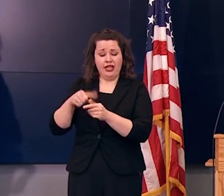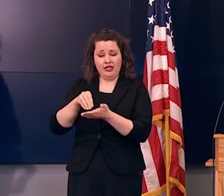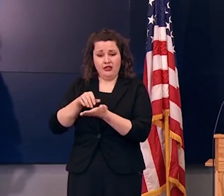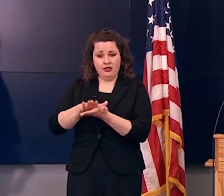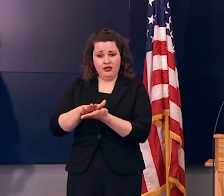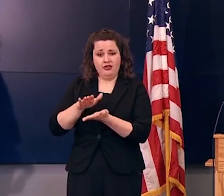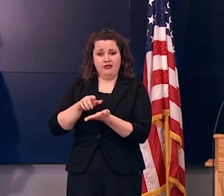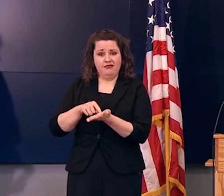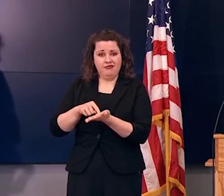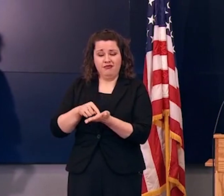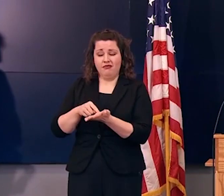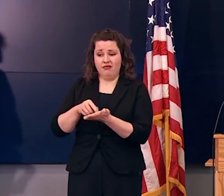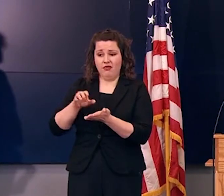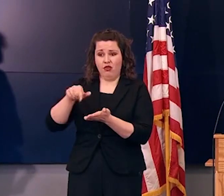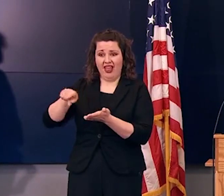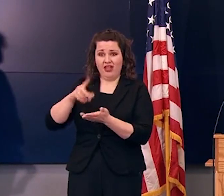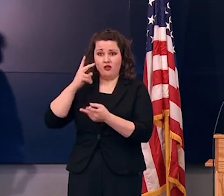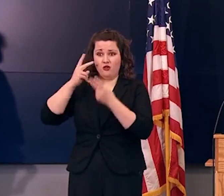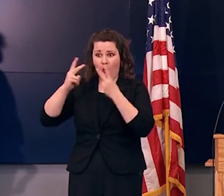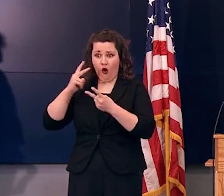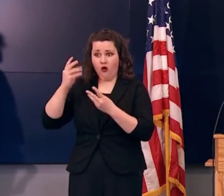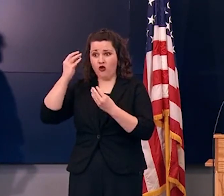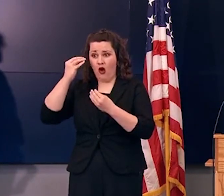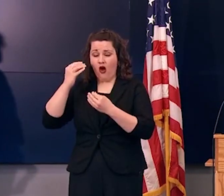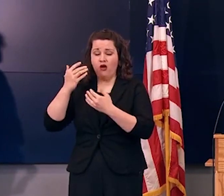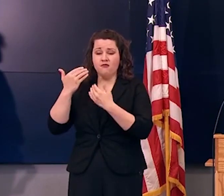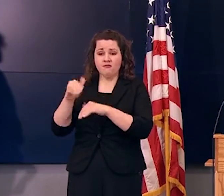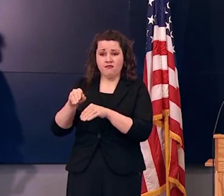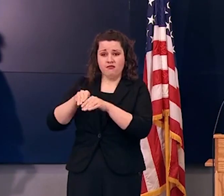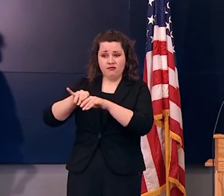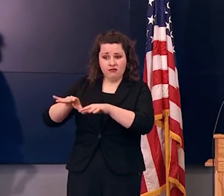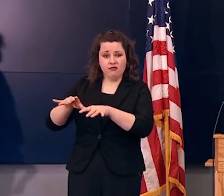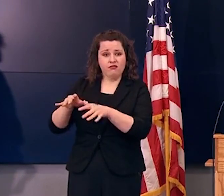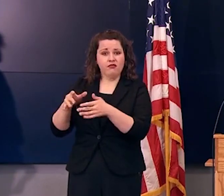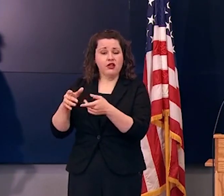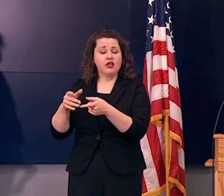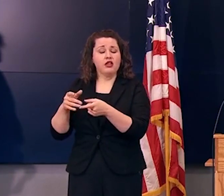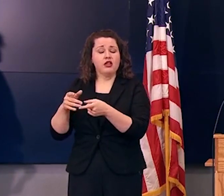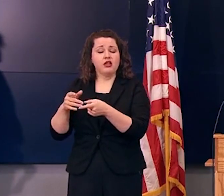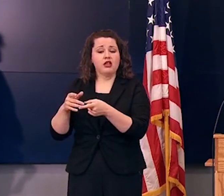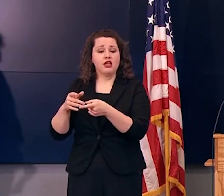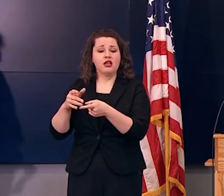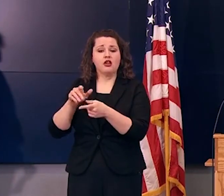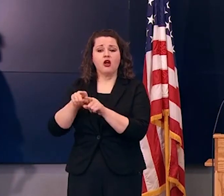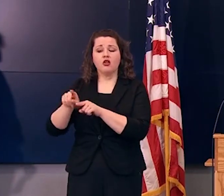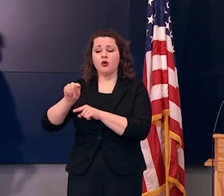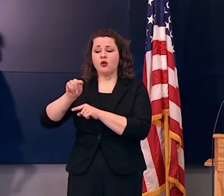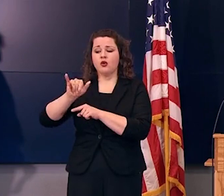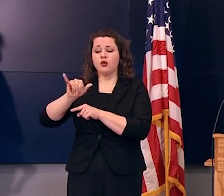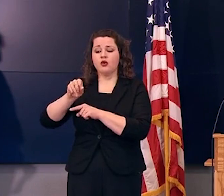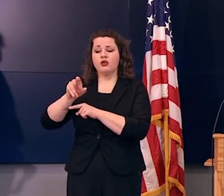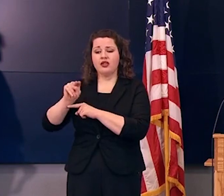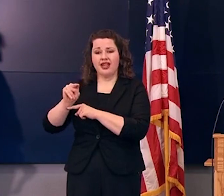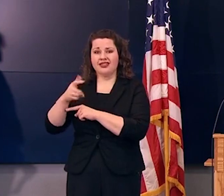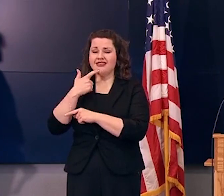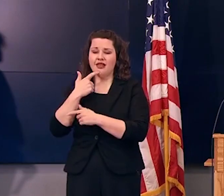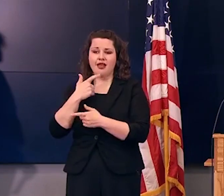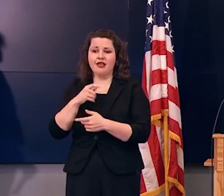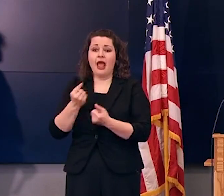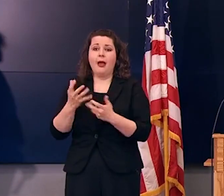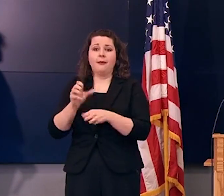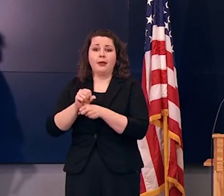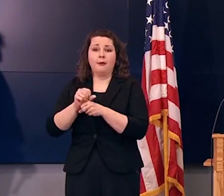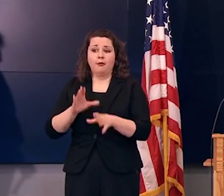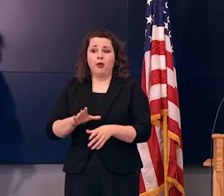what officials saw in terms of mitigation measures in place? And also, Tyson said they aren't releasing how many employees at